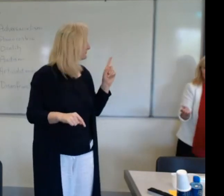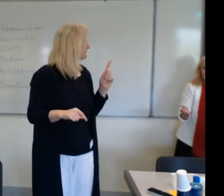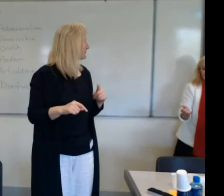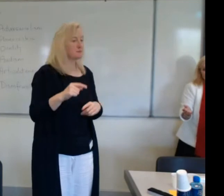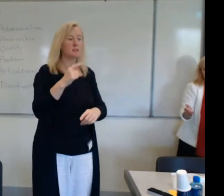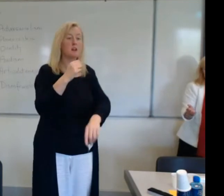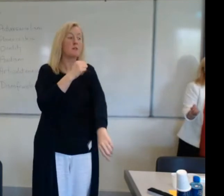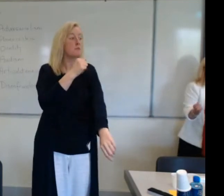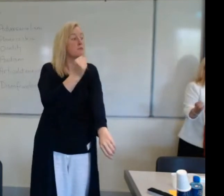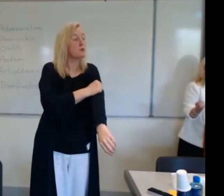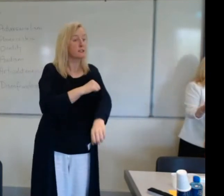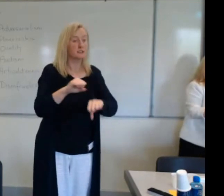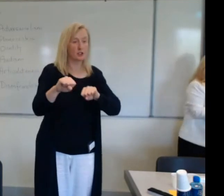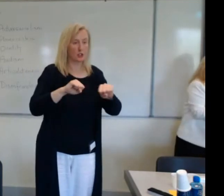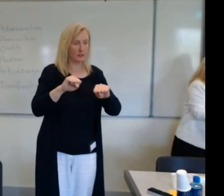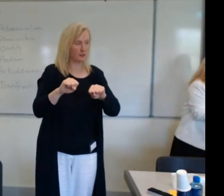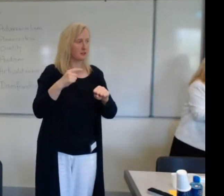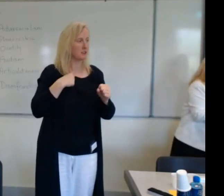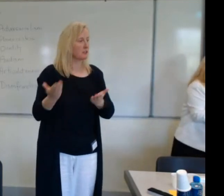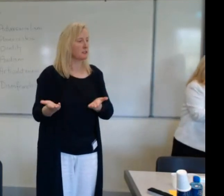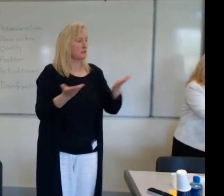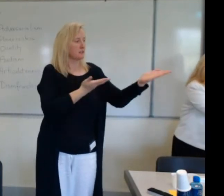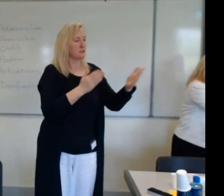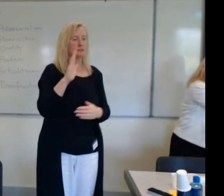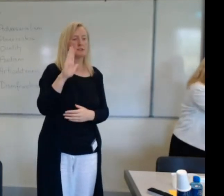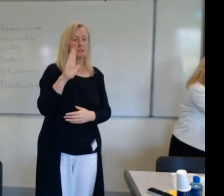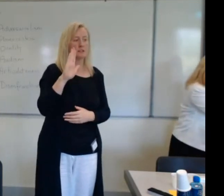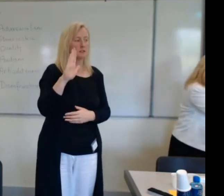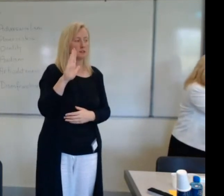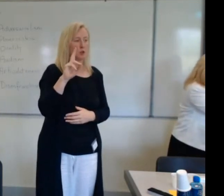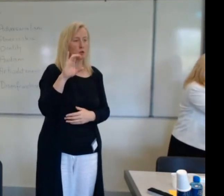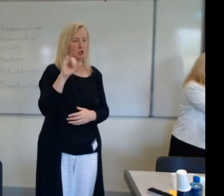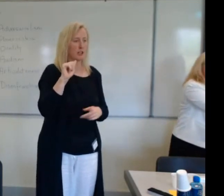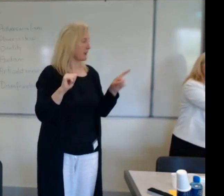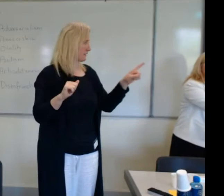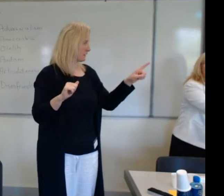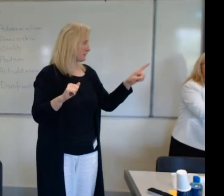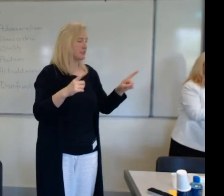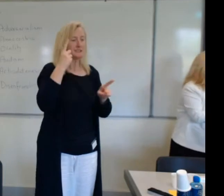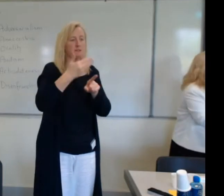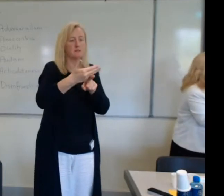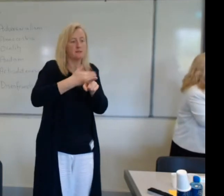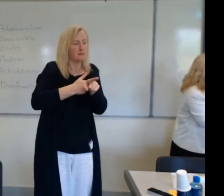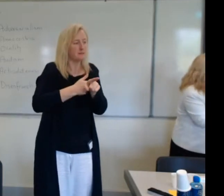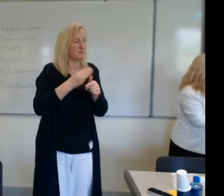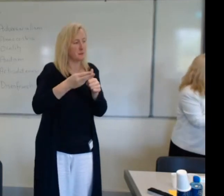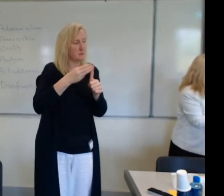prison services. I'm going to hand over to Lucia, because she's been sort of doing a little bit of our preliminary work around this.